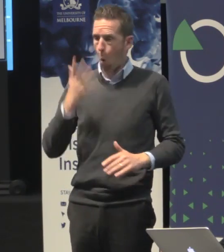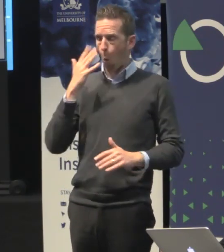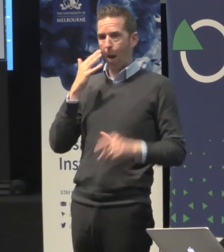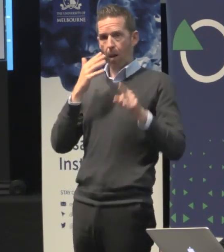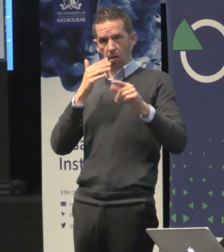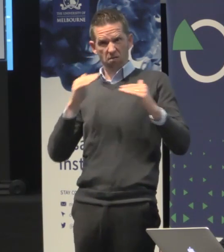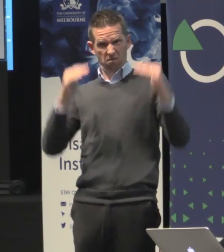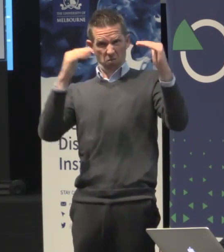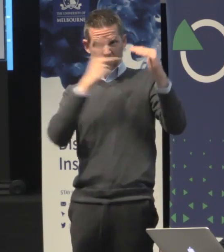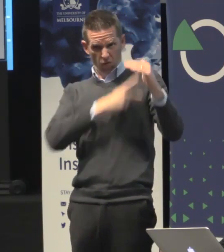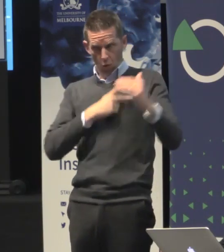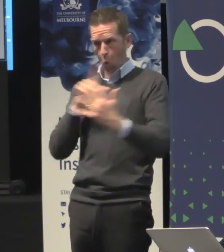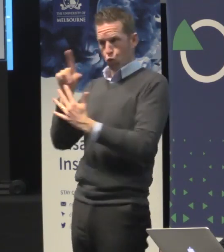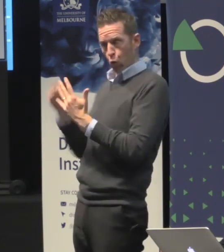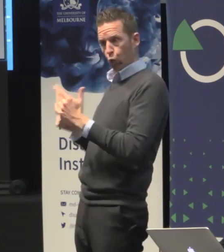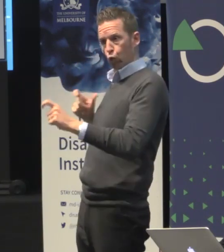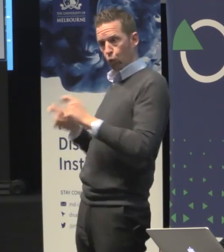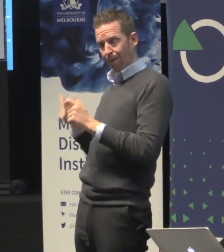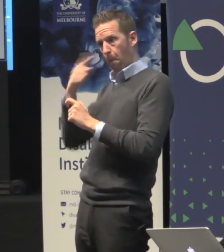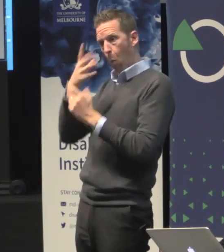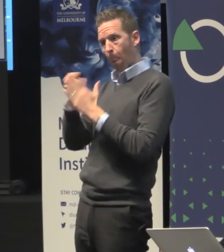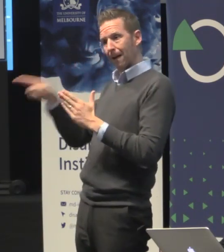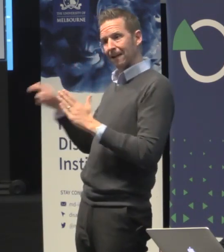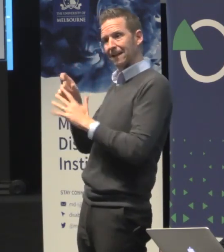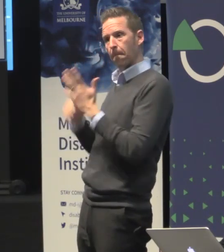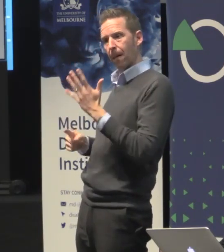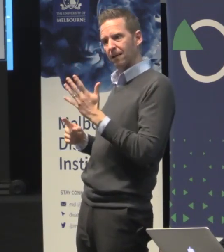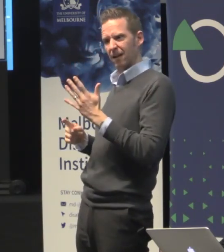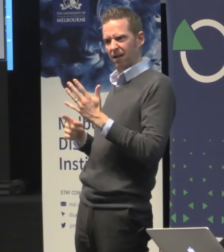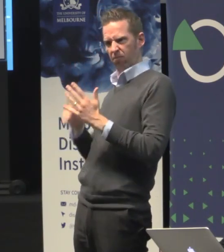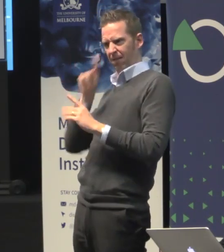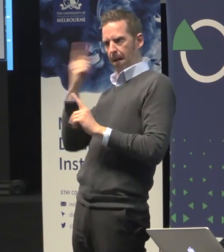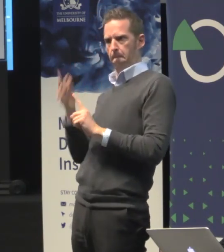control of people with disabilities is diminished.